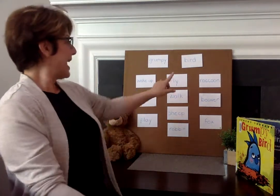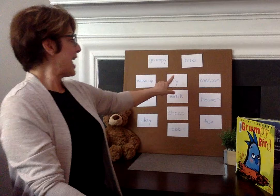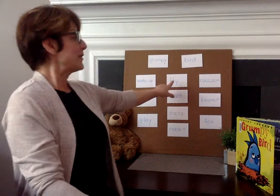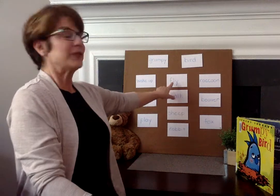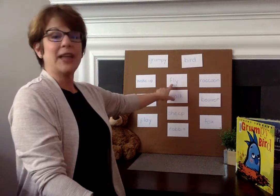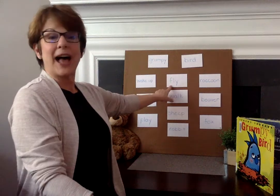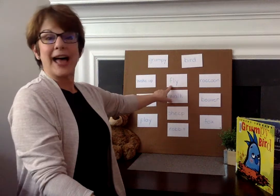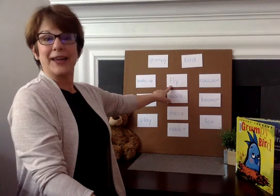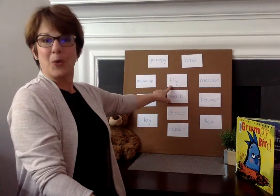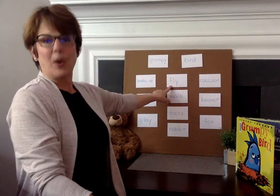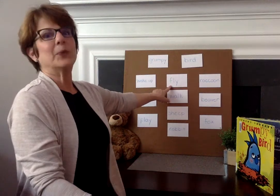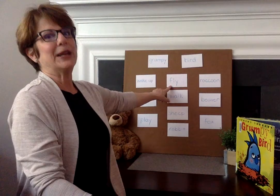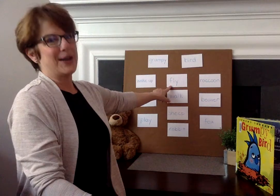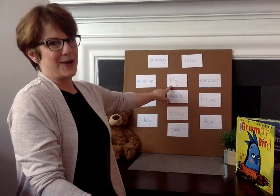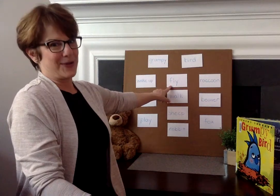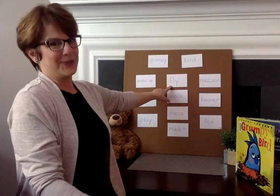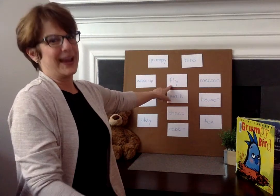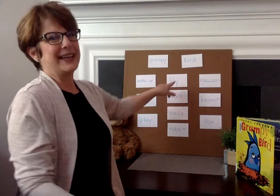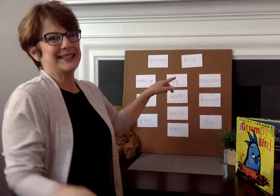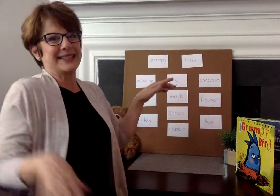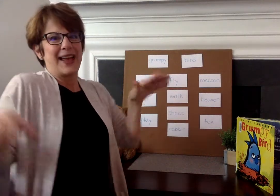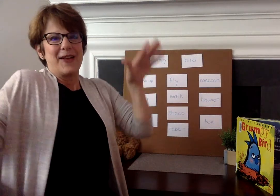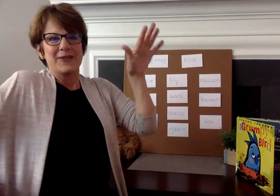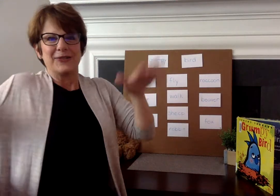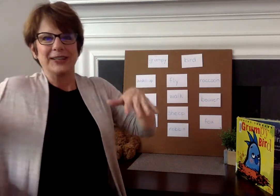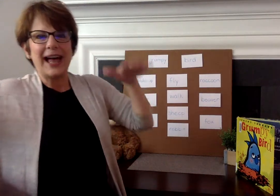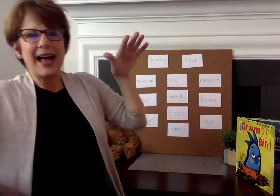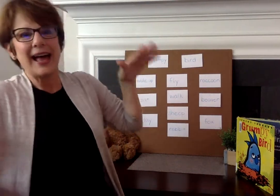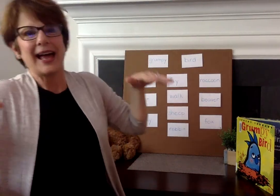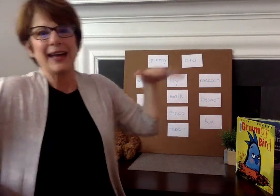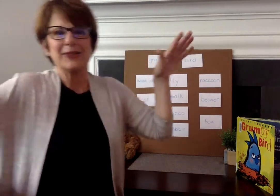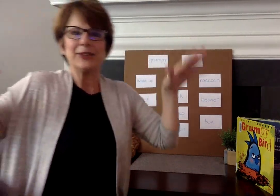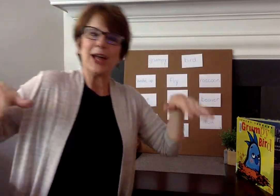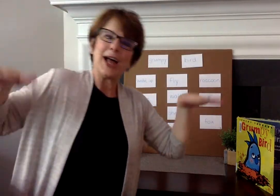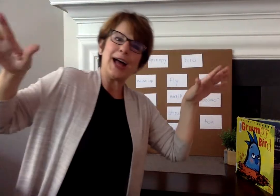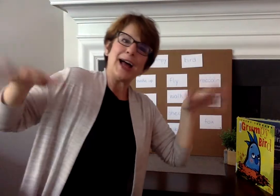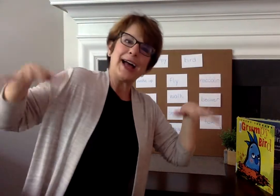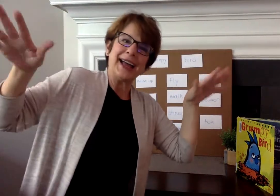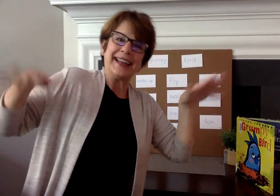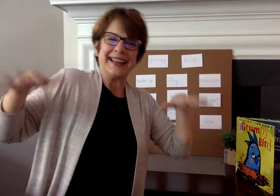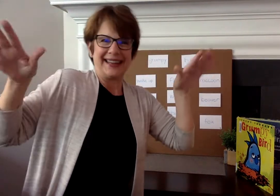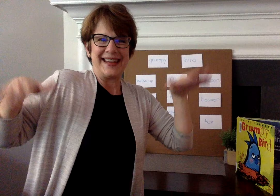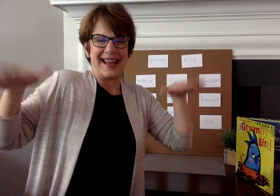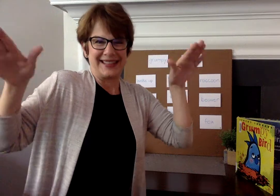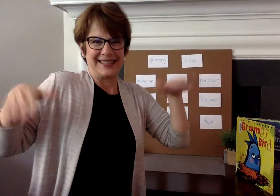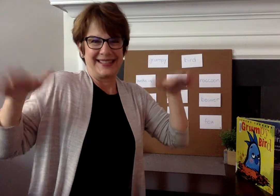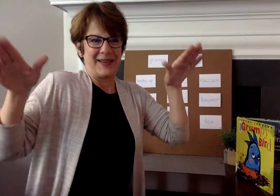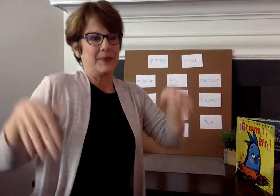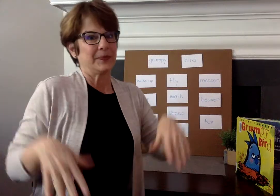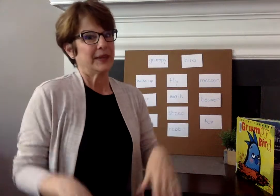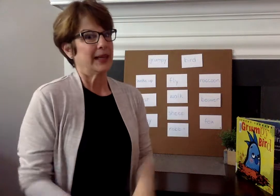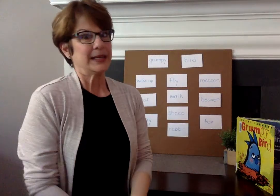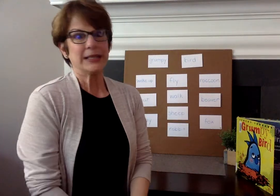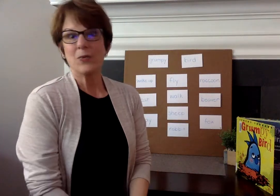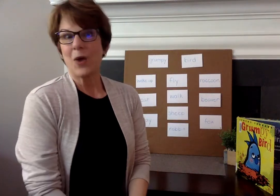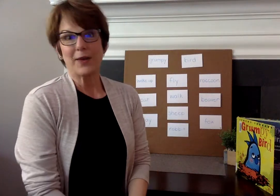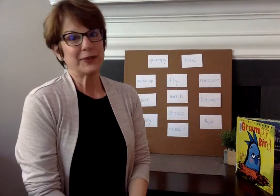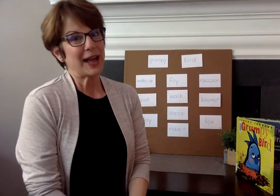And fly, one we know, right? Fly, fly. Yes. He didn't want to fly,